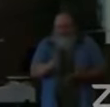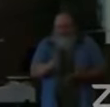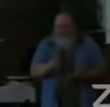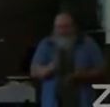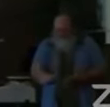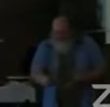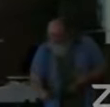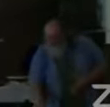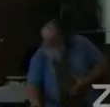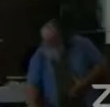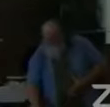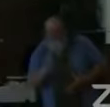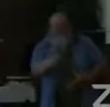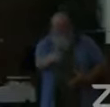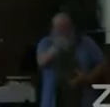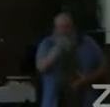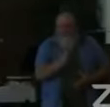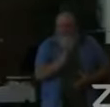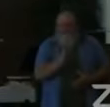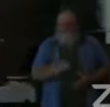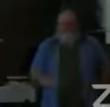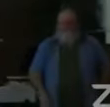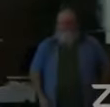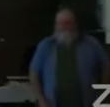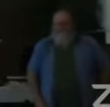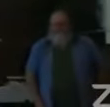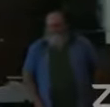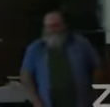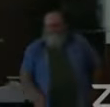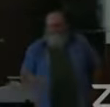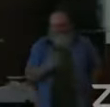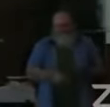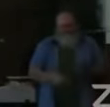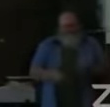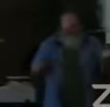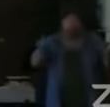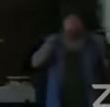And the Holy Spirit was in them. And you know what came in them with the Holy Spirit?